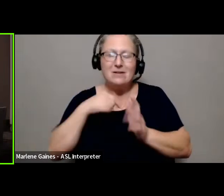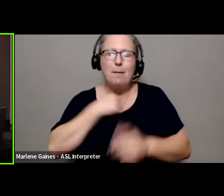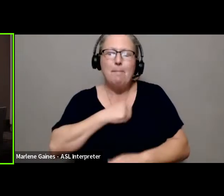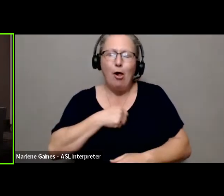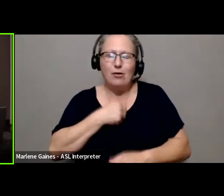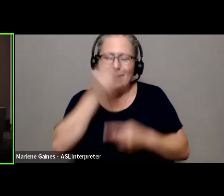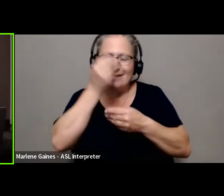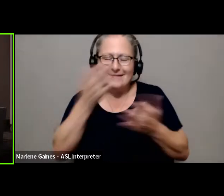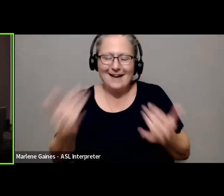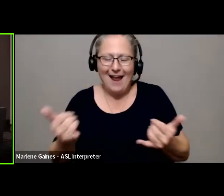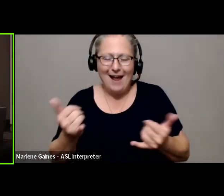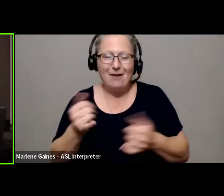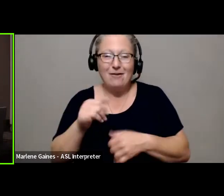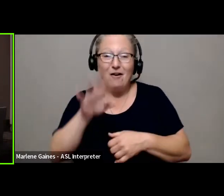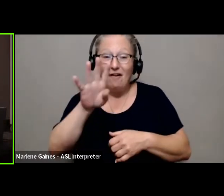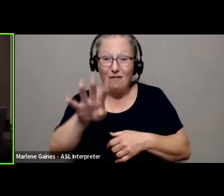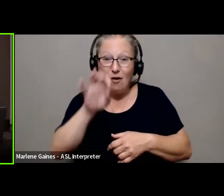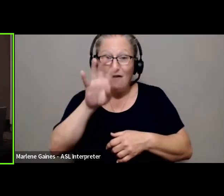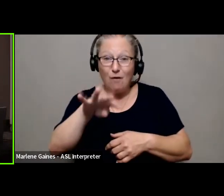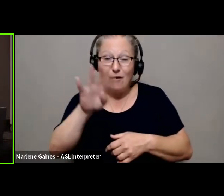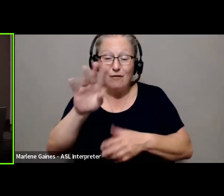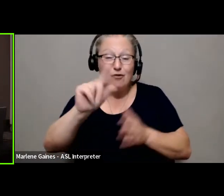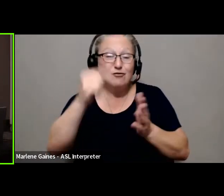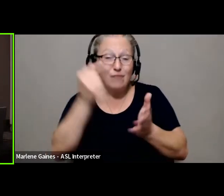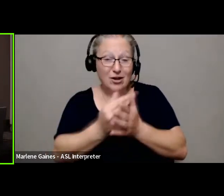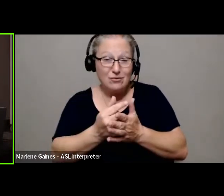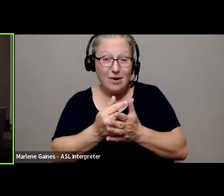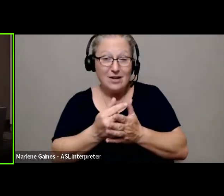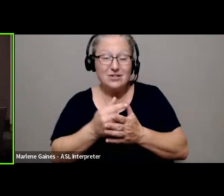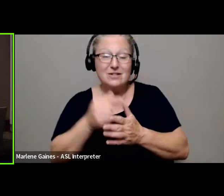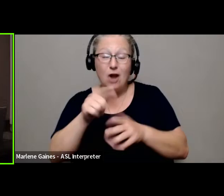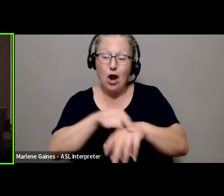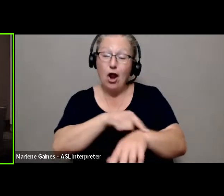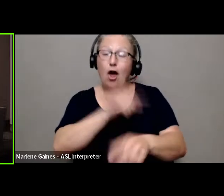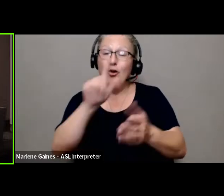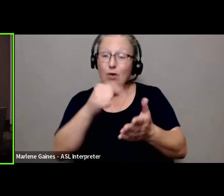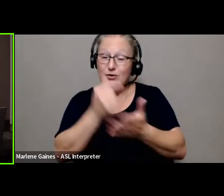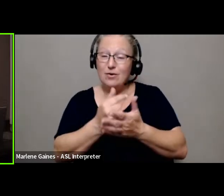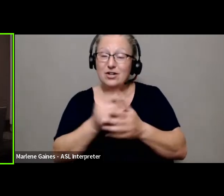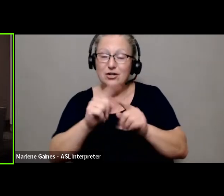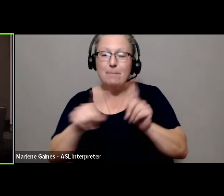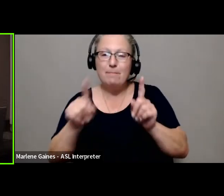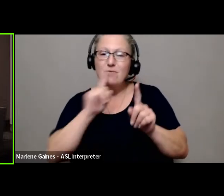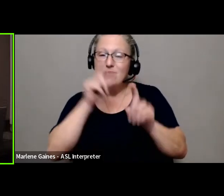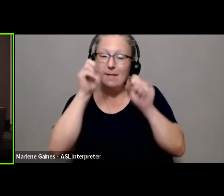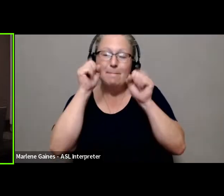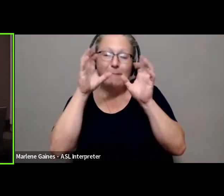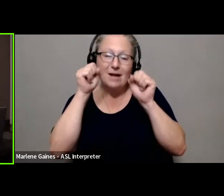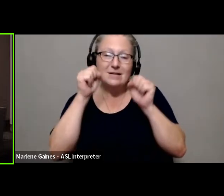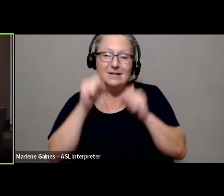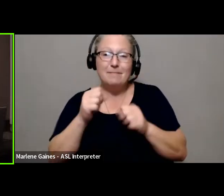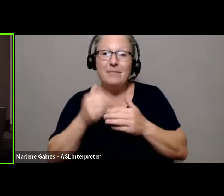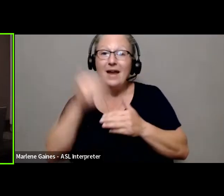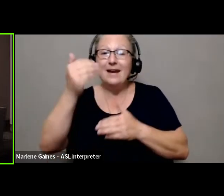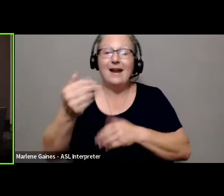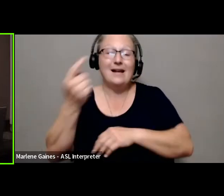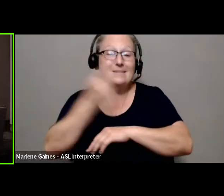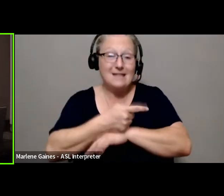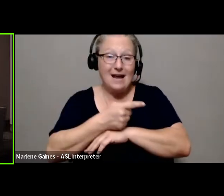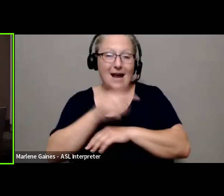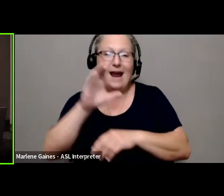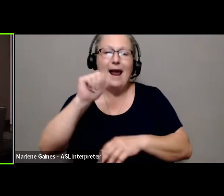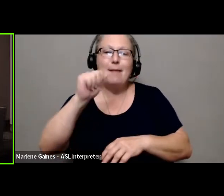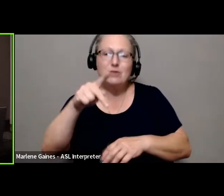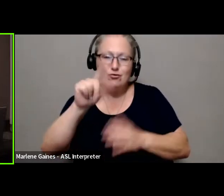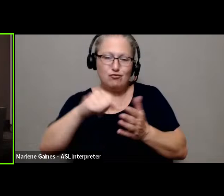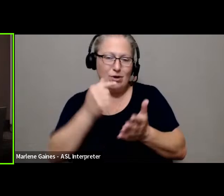front. 444 graduates. That was a long graduation, but it was amazing. And then the very next day was the